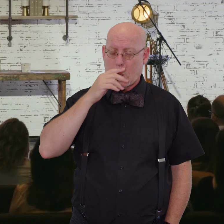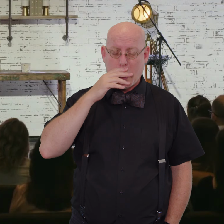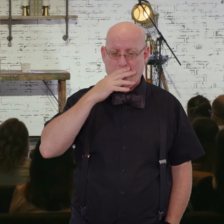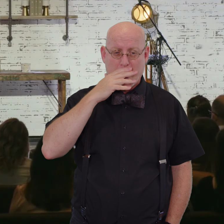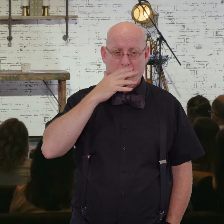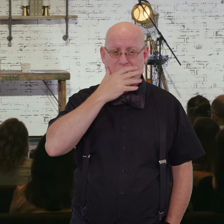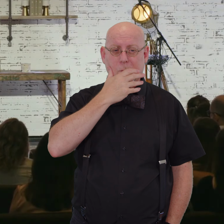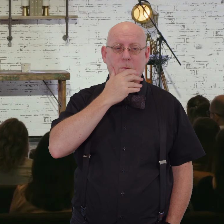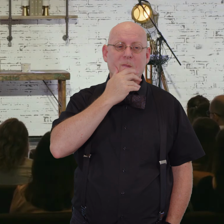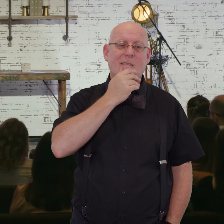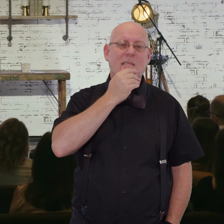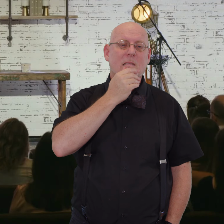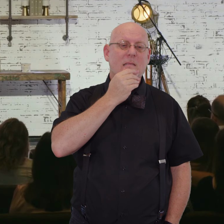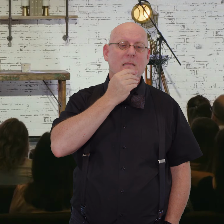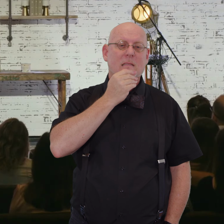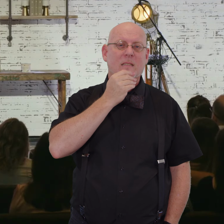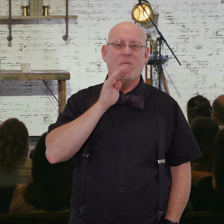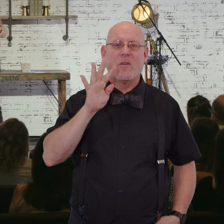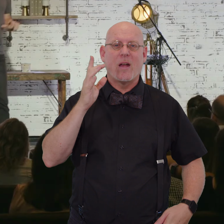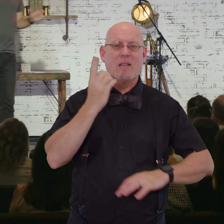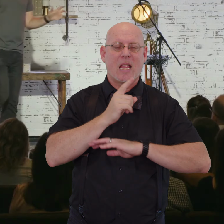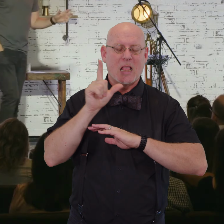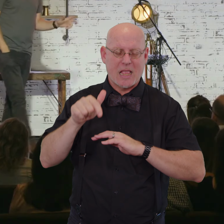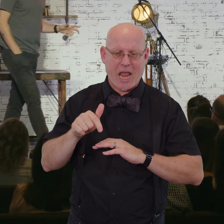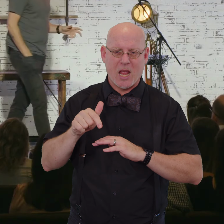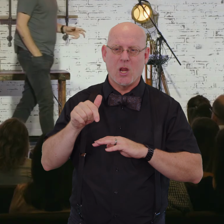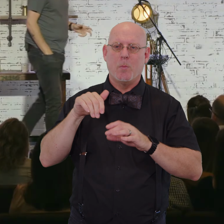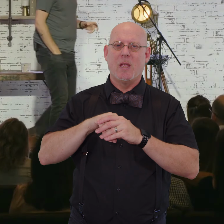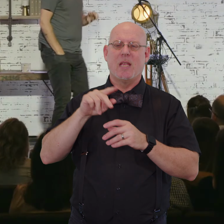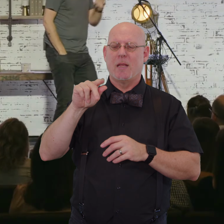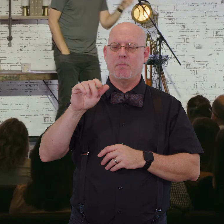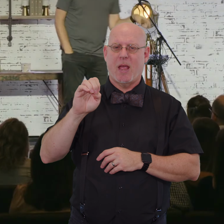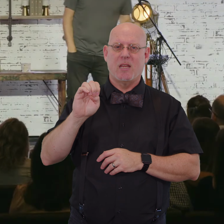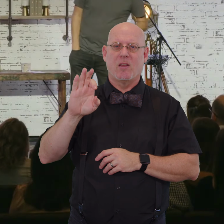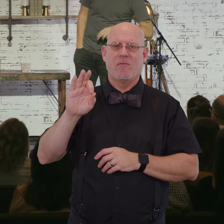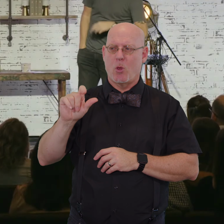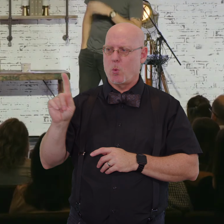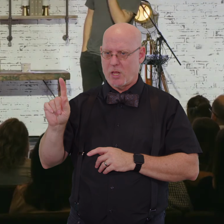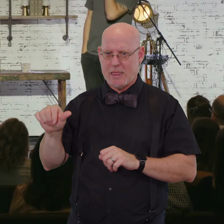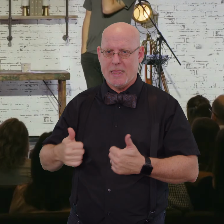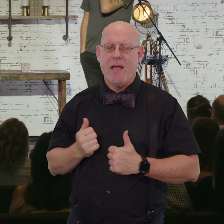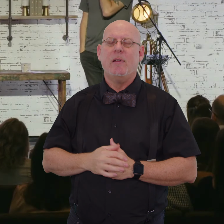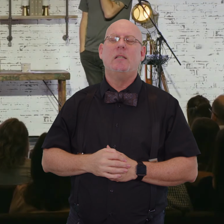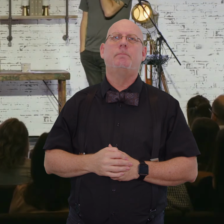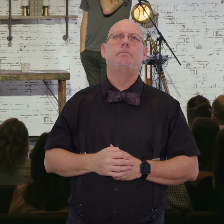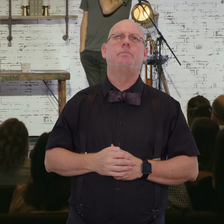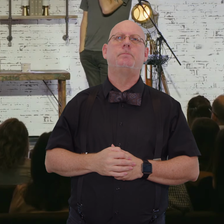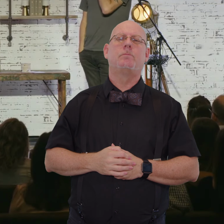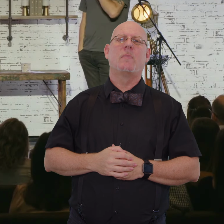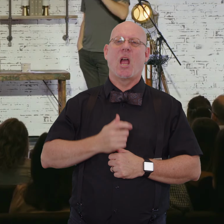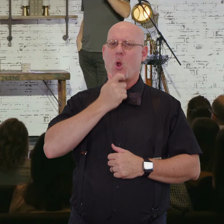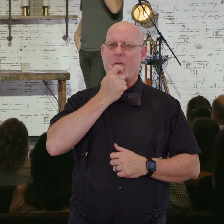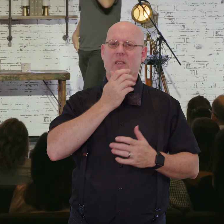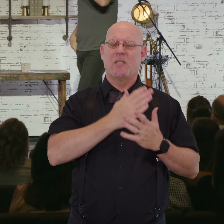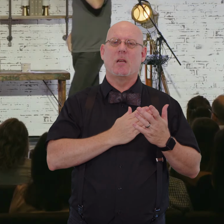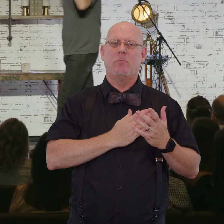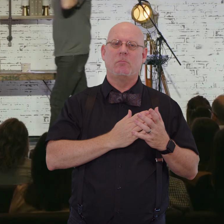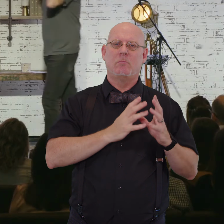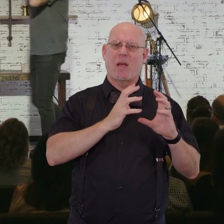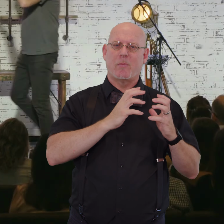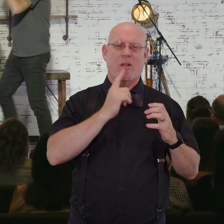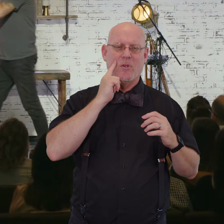so I about four or five days later I'm over in Pace Florida where she's living at the time and I had refereed